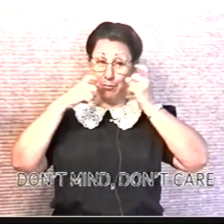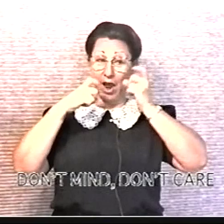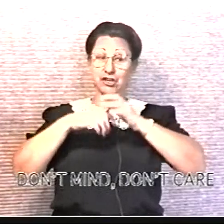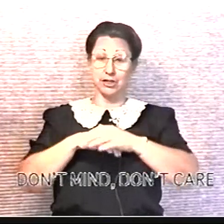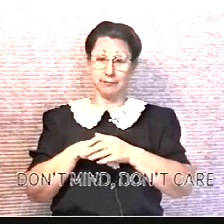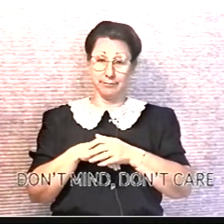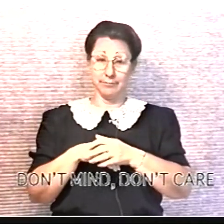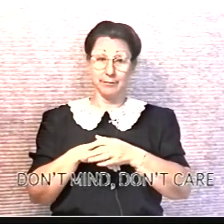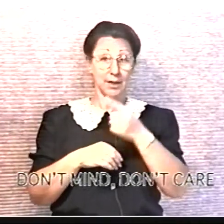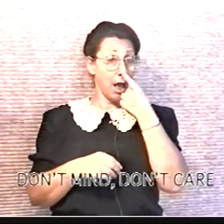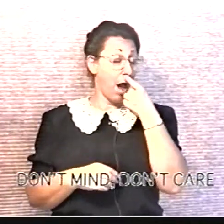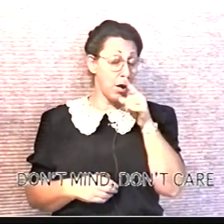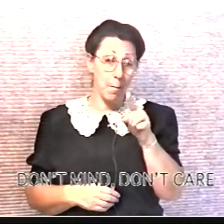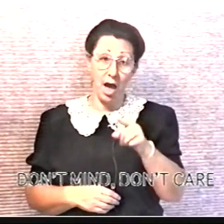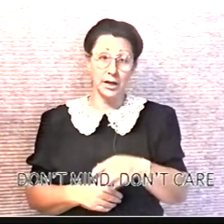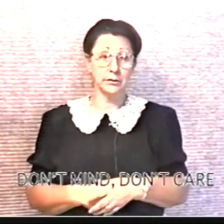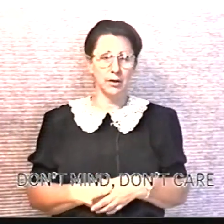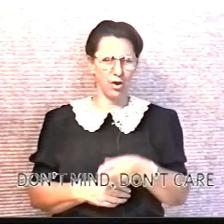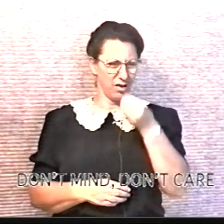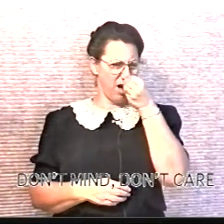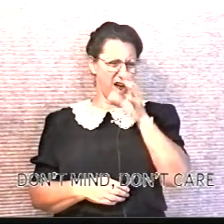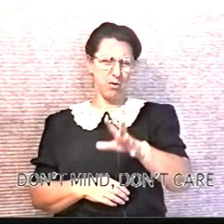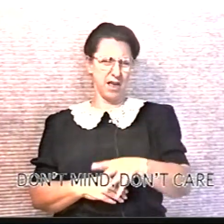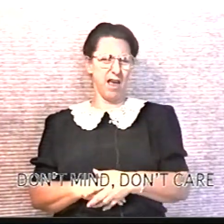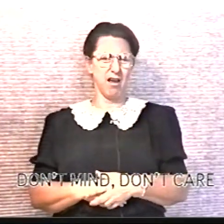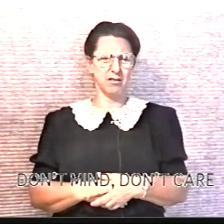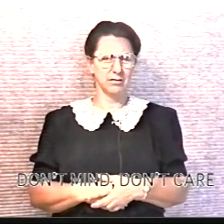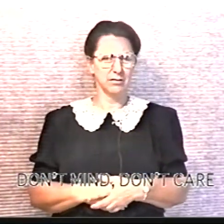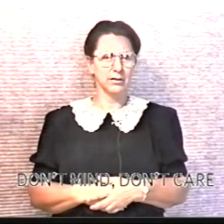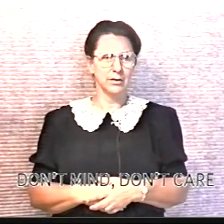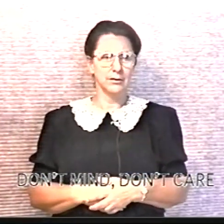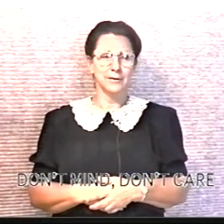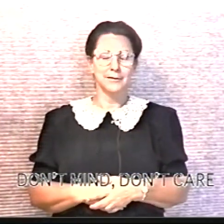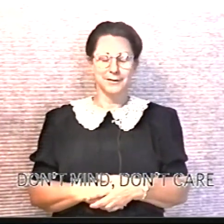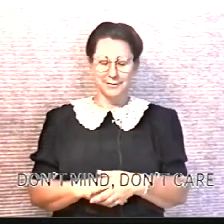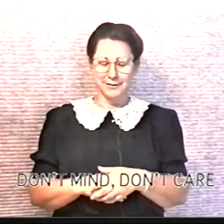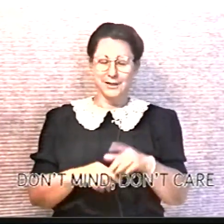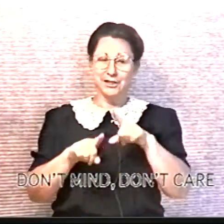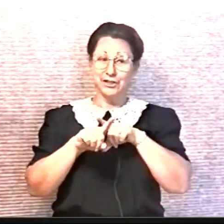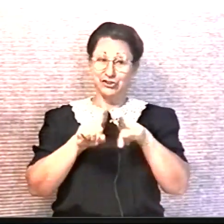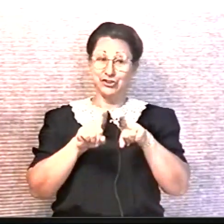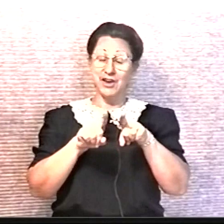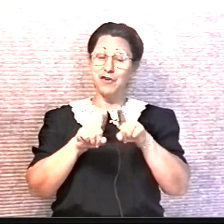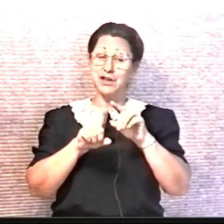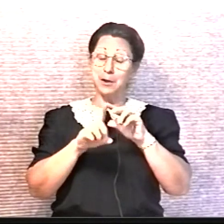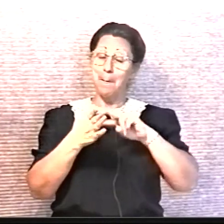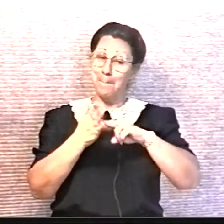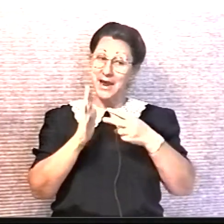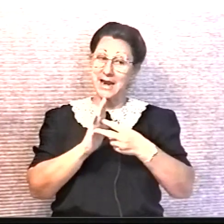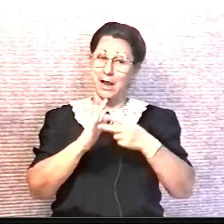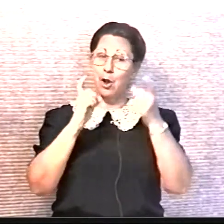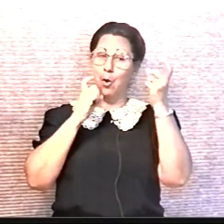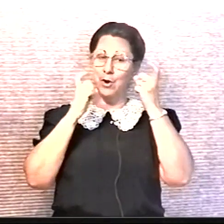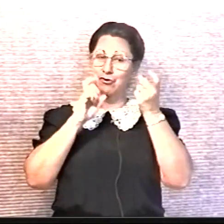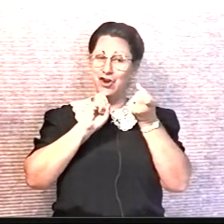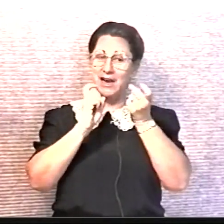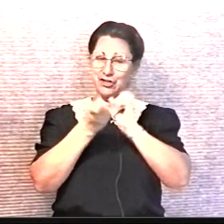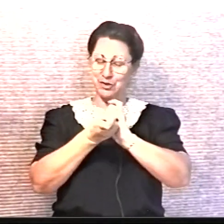expression. I don't mind, oh, I don't care. It's different meaning when you change